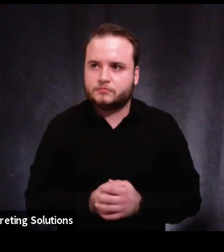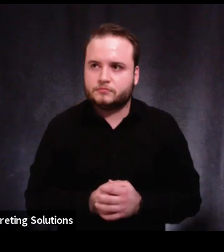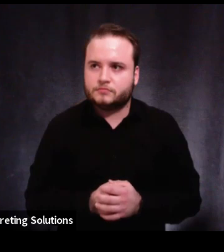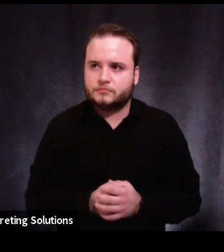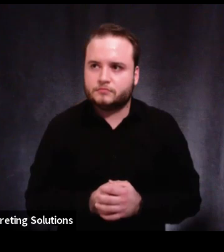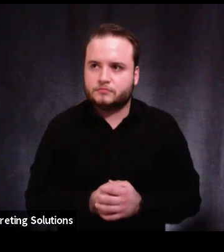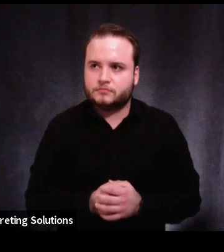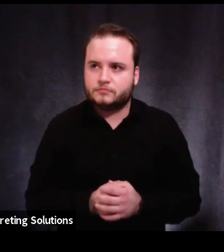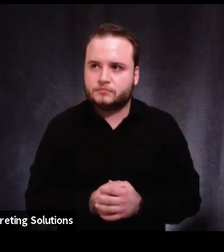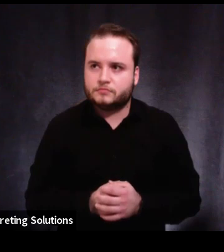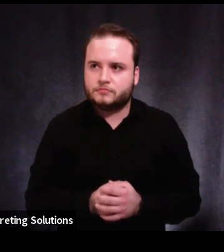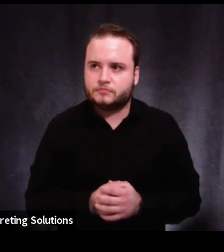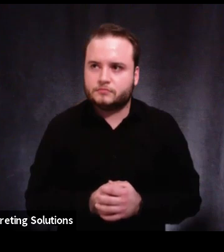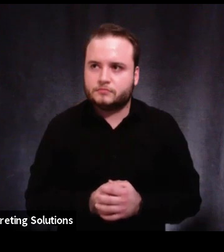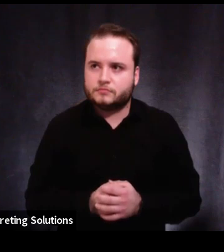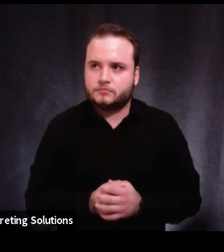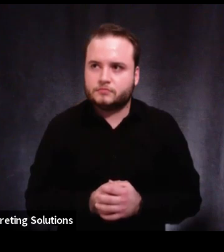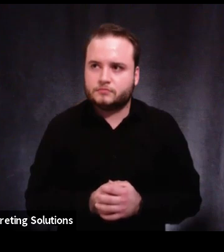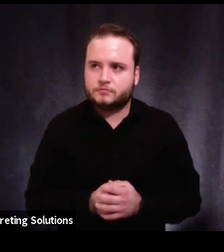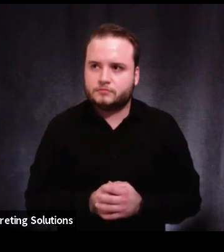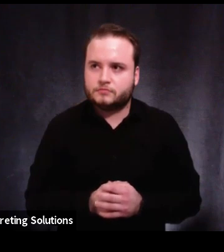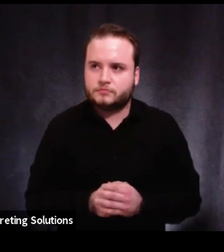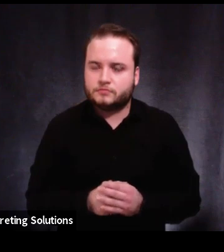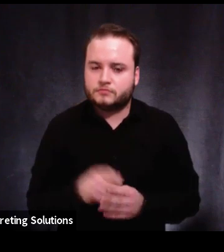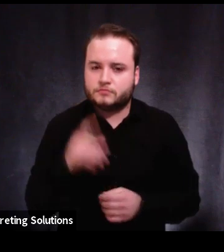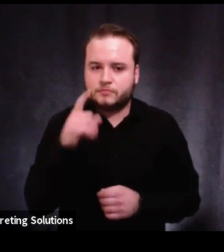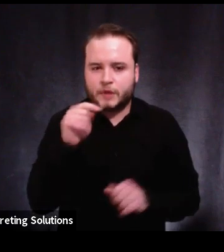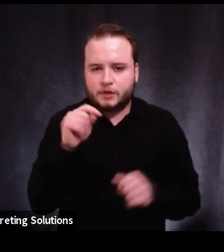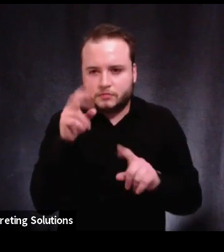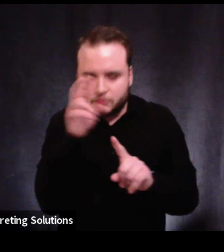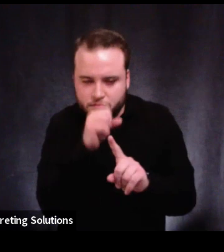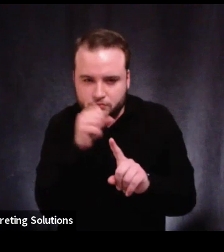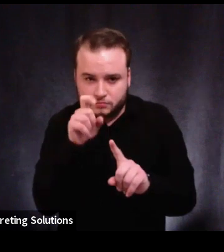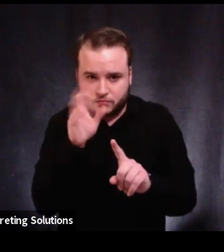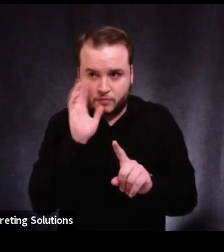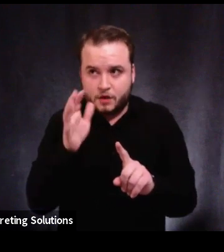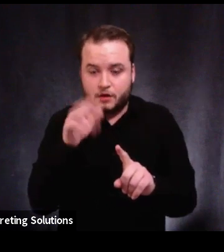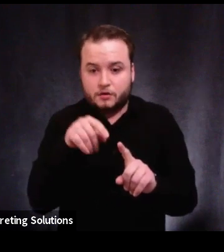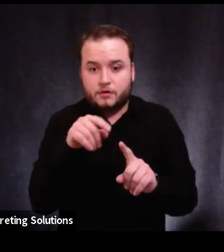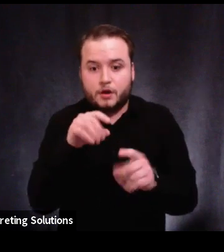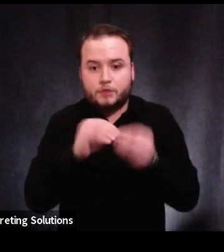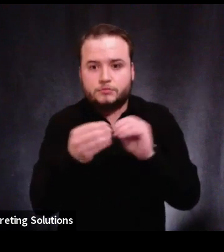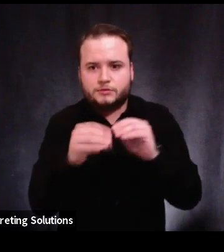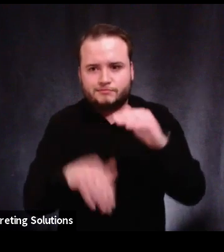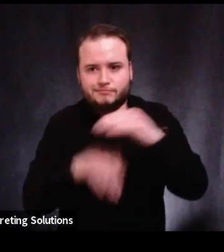past 2,700 as the state is hoping. How would that affect